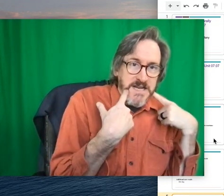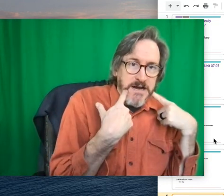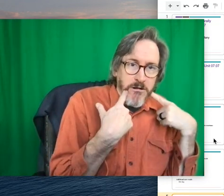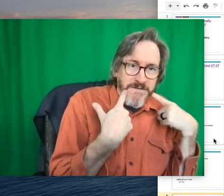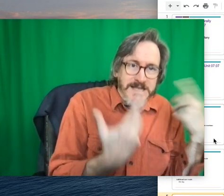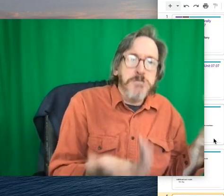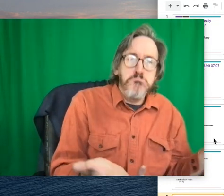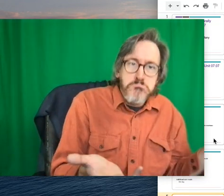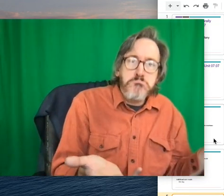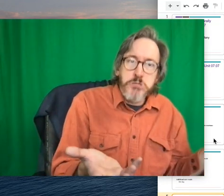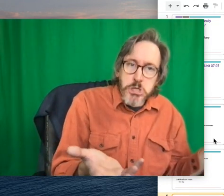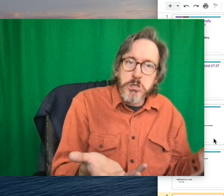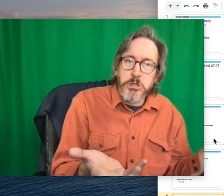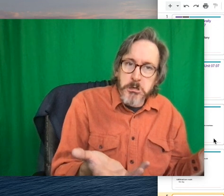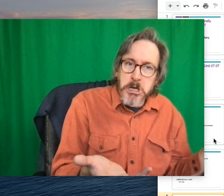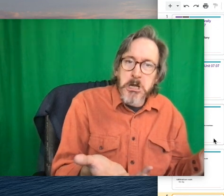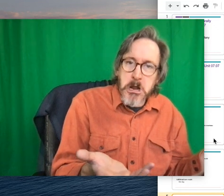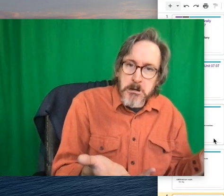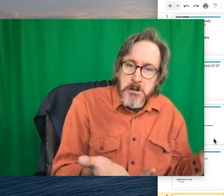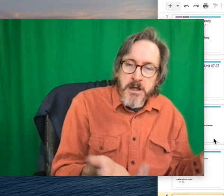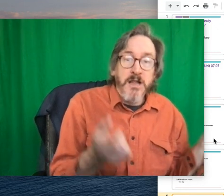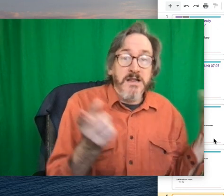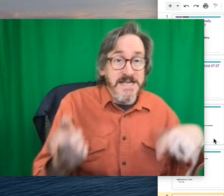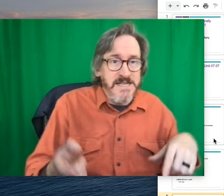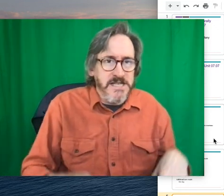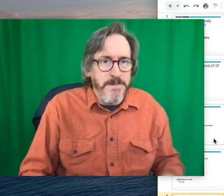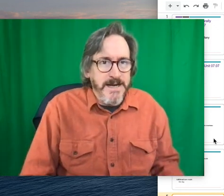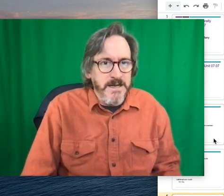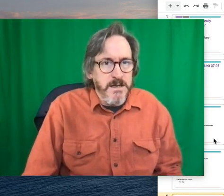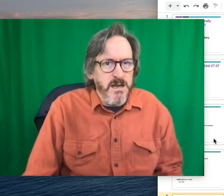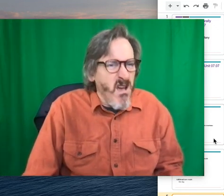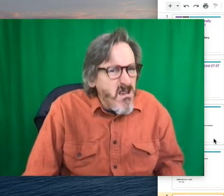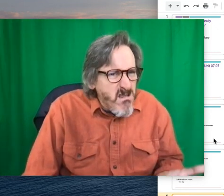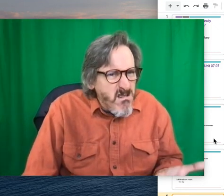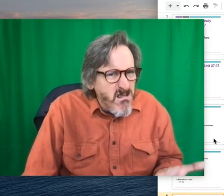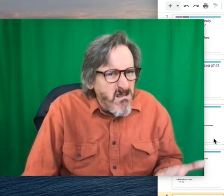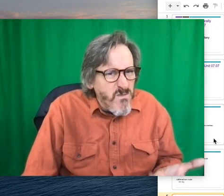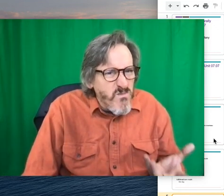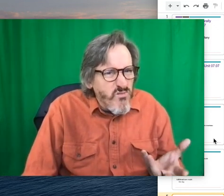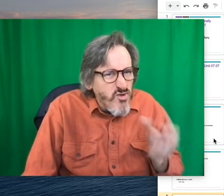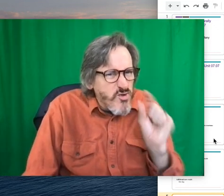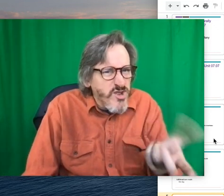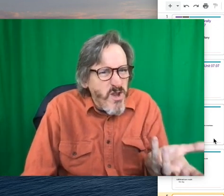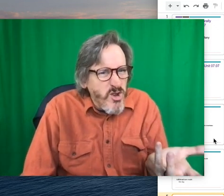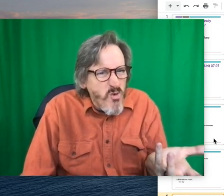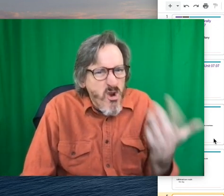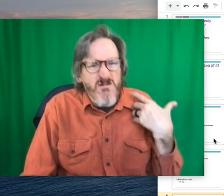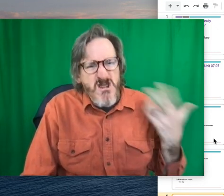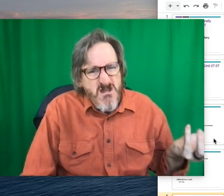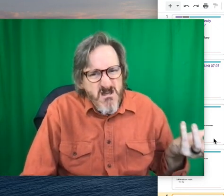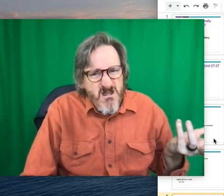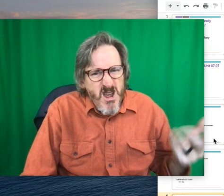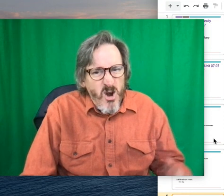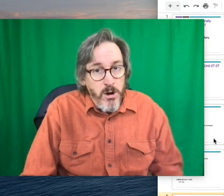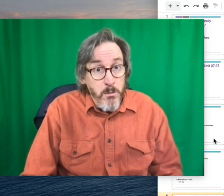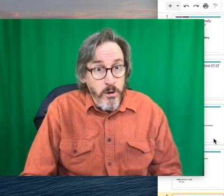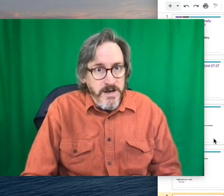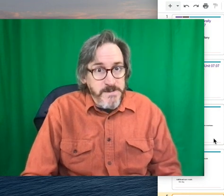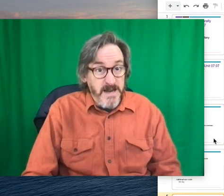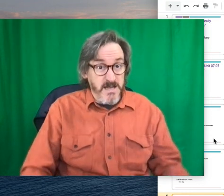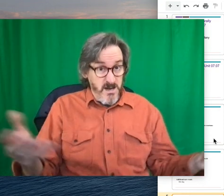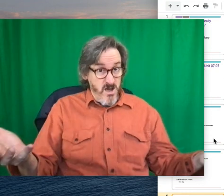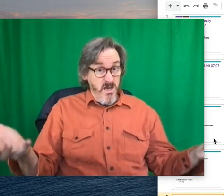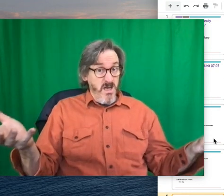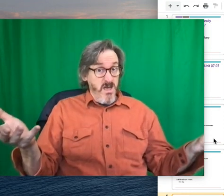it's the De Niro face. Sure, yeah, got it. Less than expected. Oh, I was expecting more. Yeah. Or more